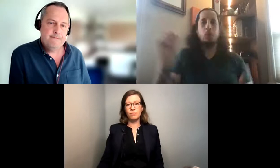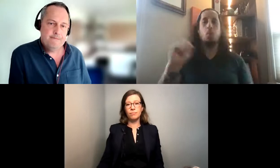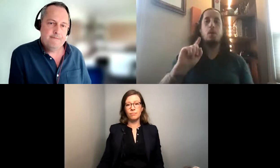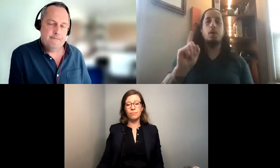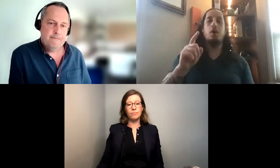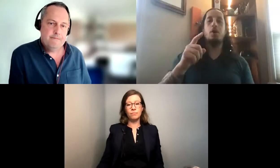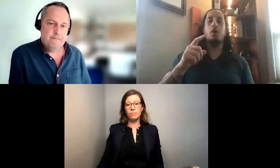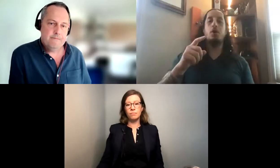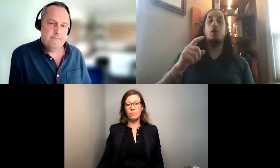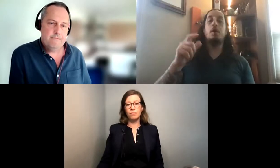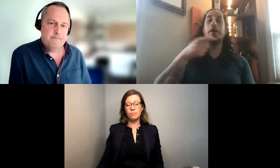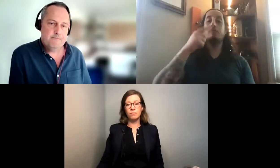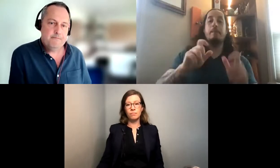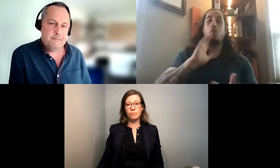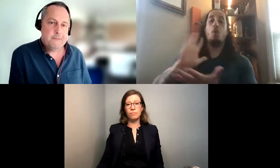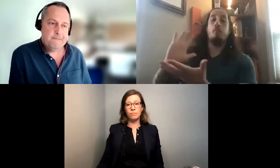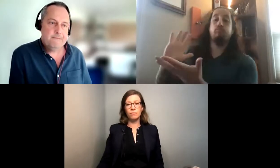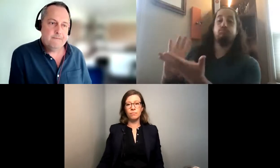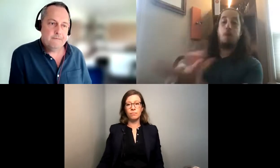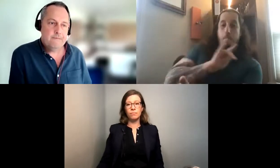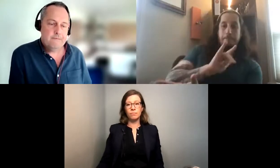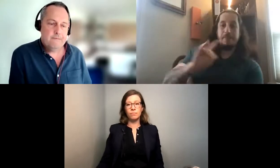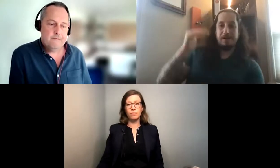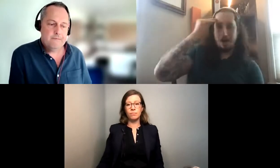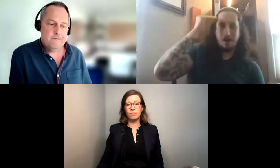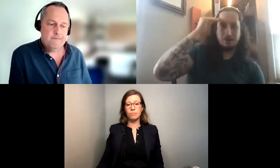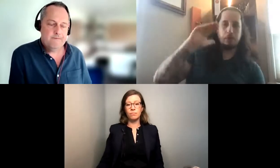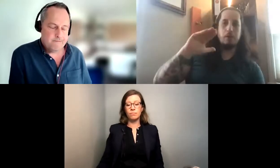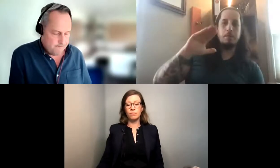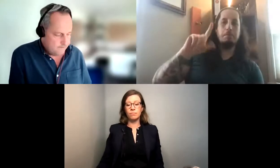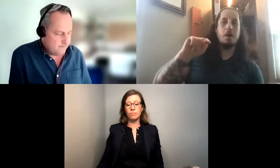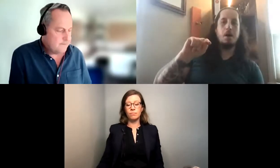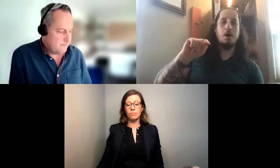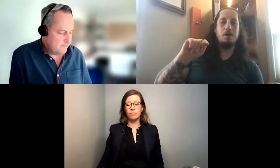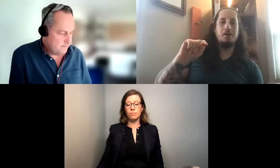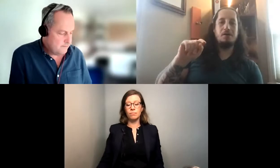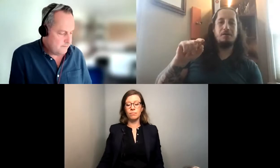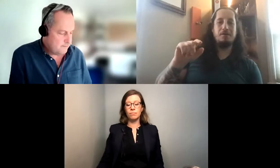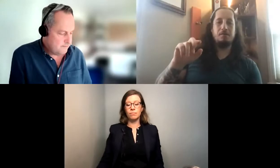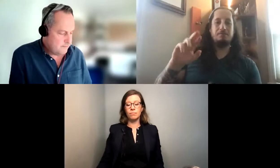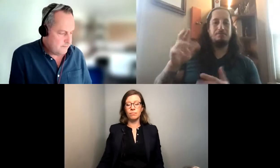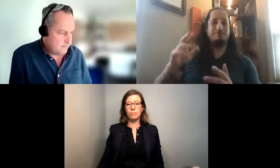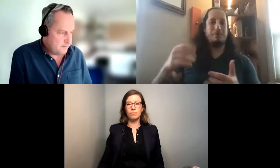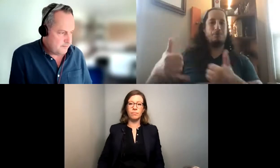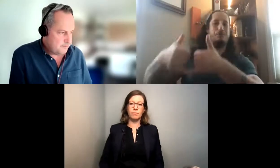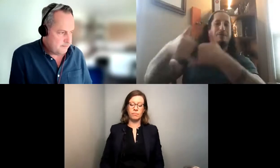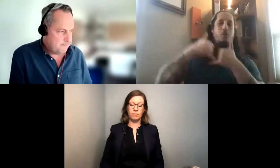Where it happens not just in your field, but in other fields as well. Hearing people will then exploit that